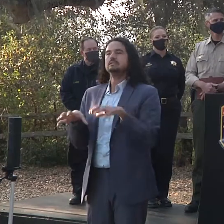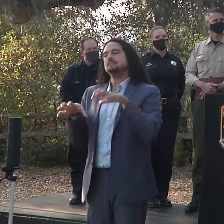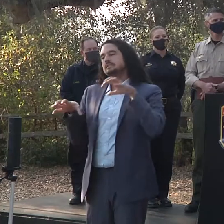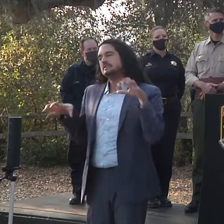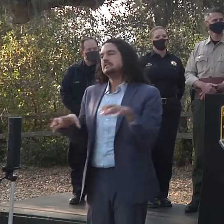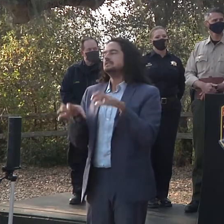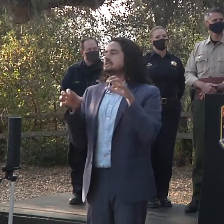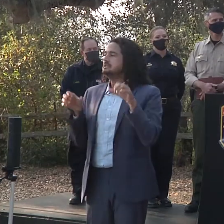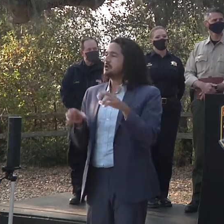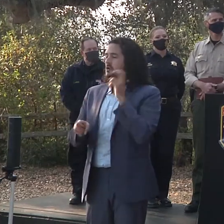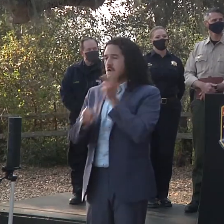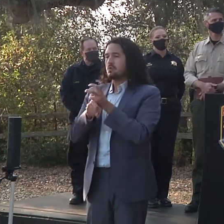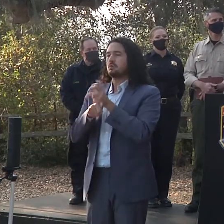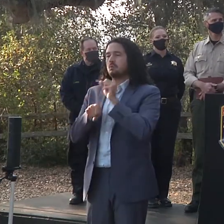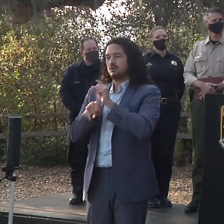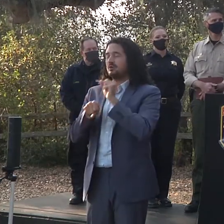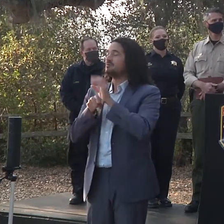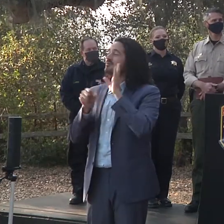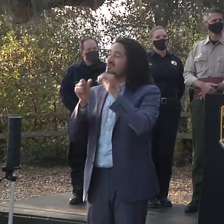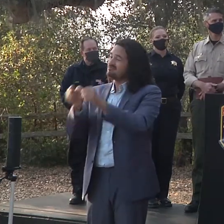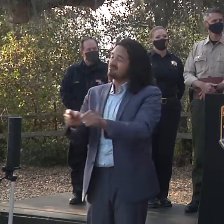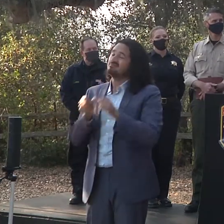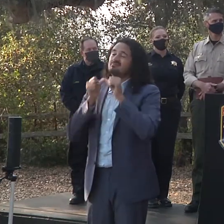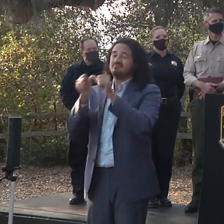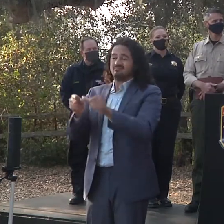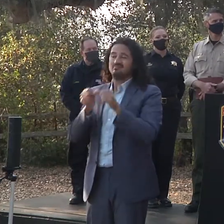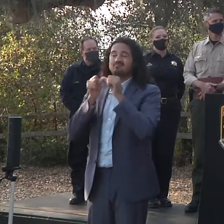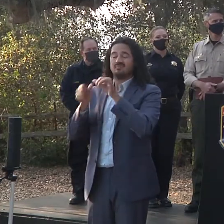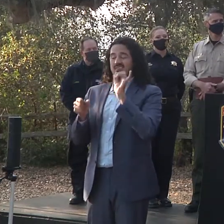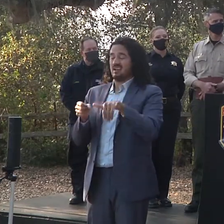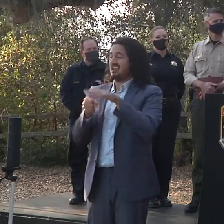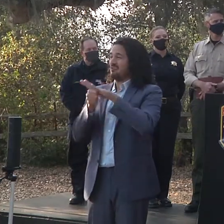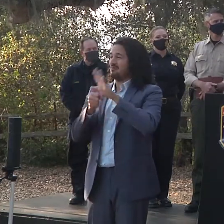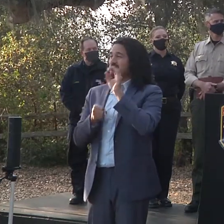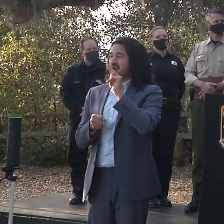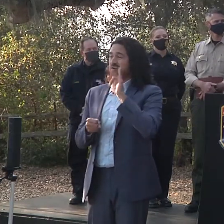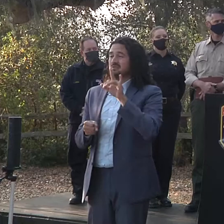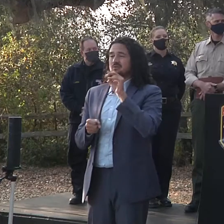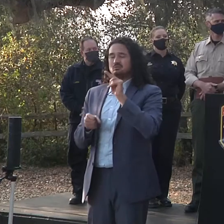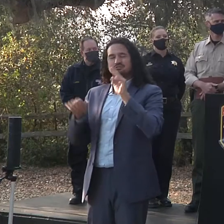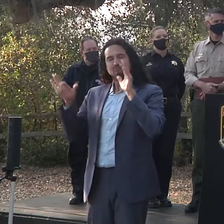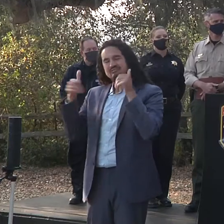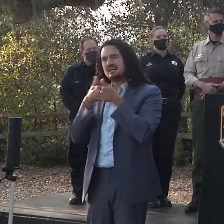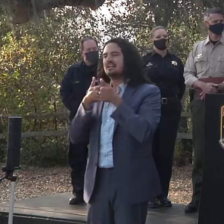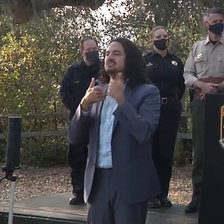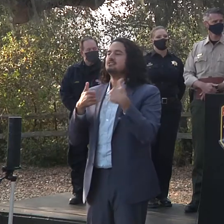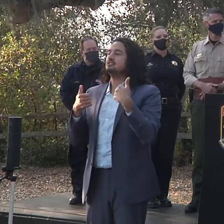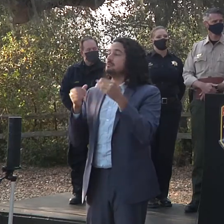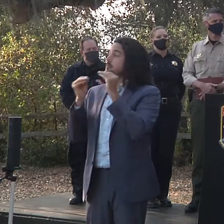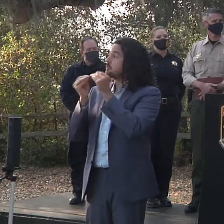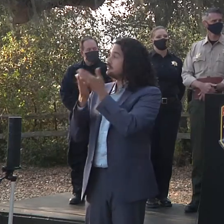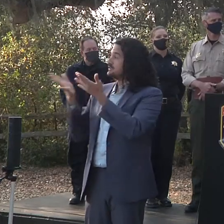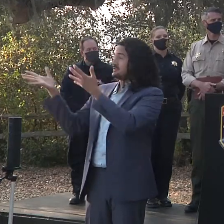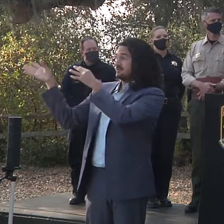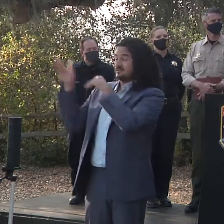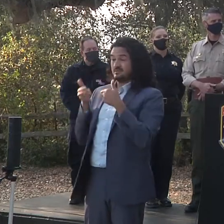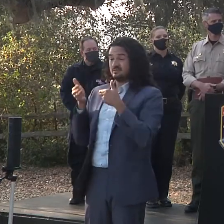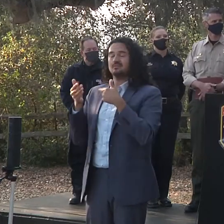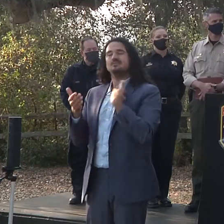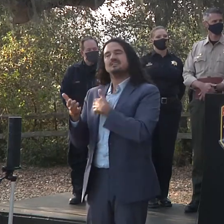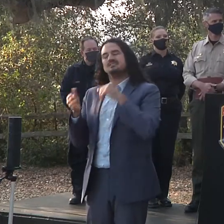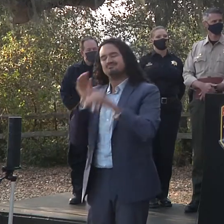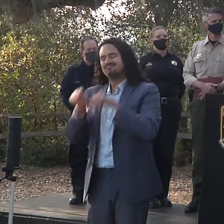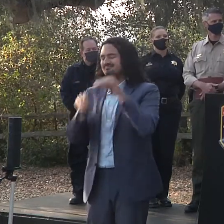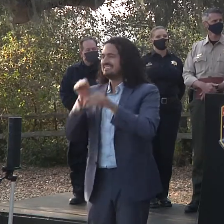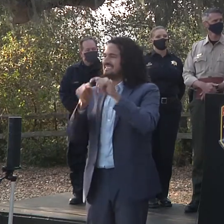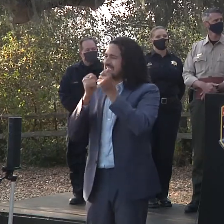be an ongoing challenge for us in that area. As we get more resources, we're plugging them right in and they're going to work and